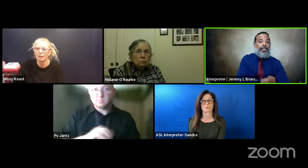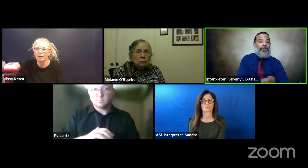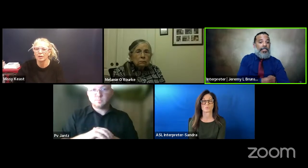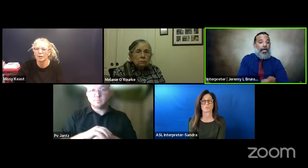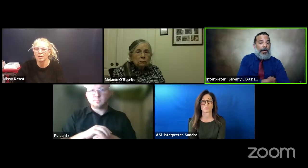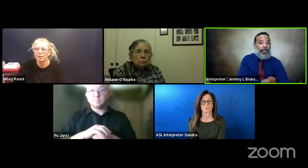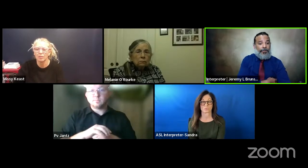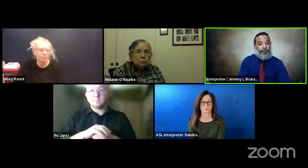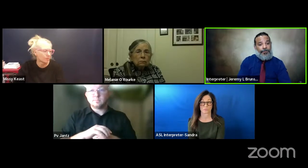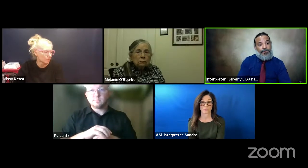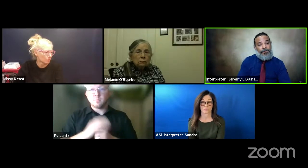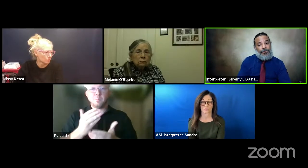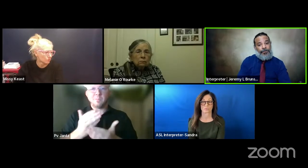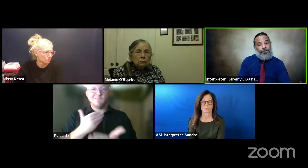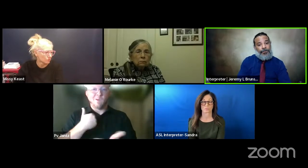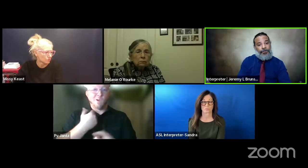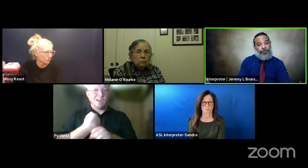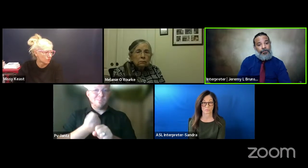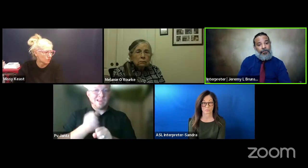to be made to Ms. Young.